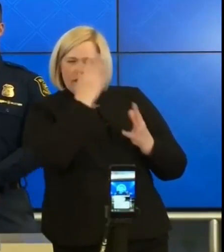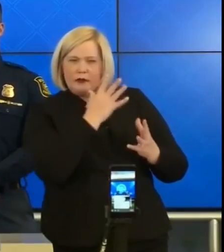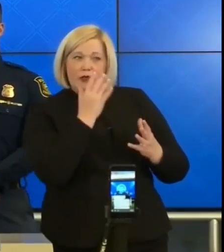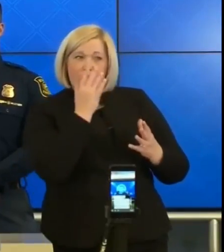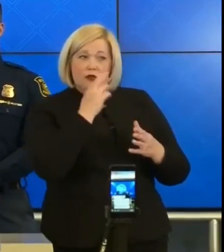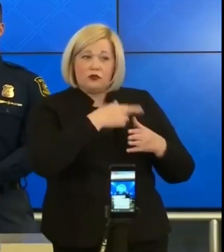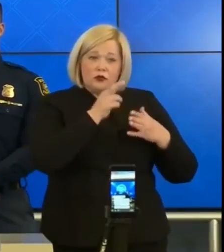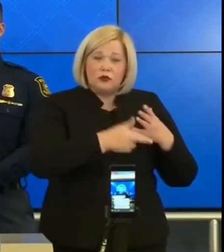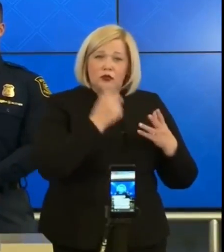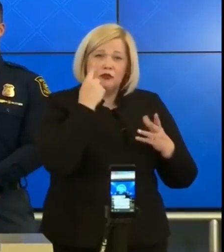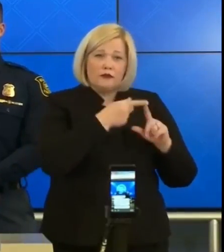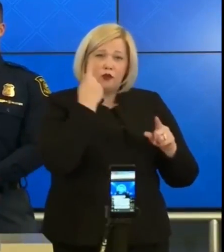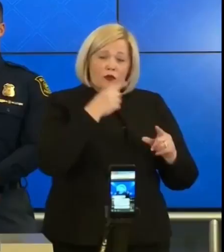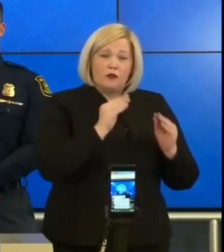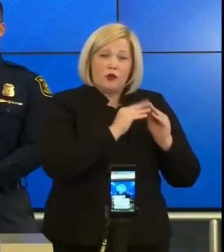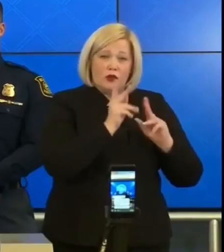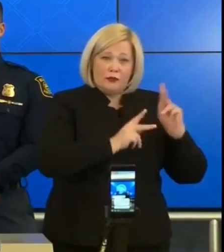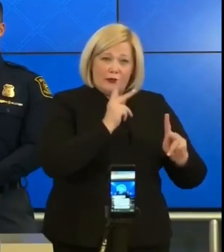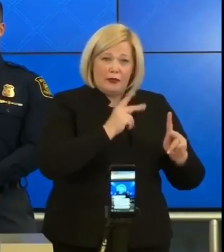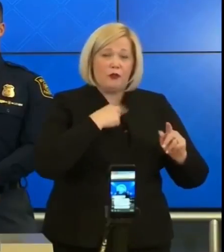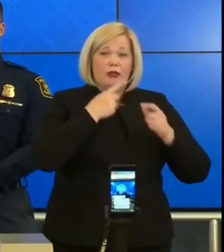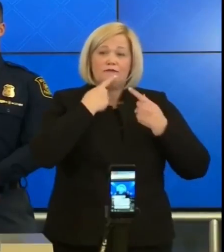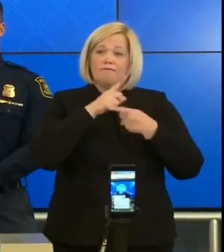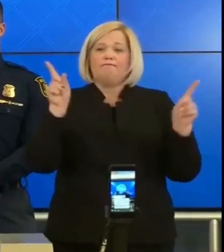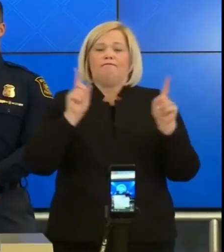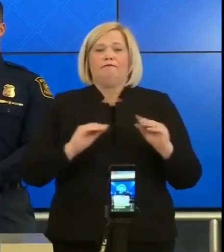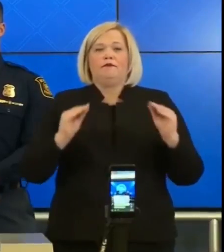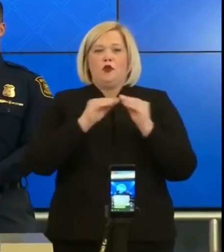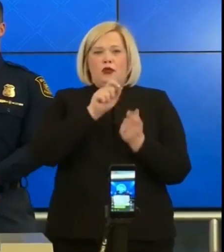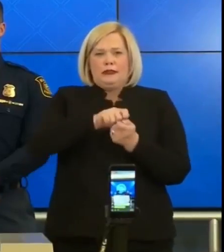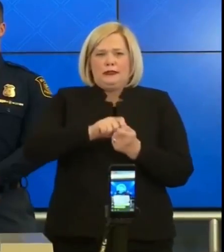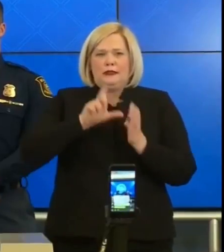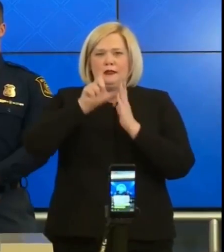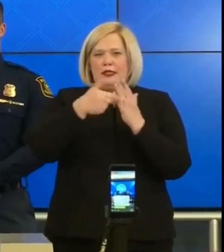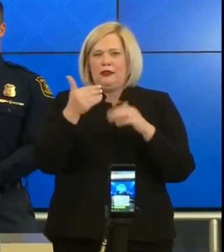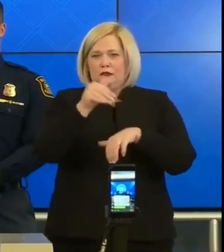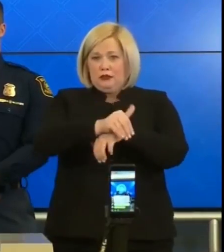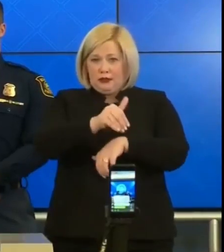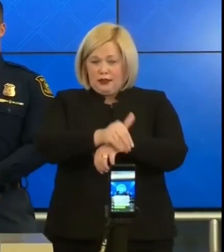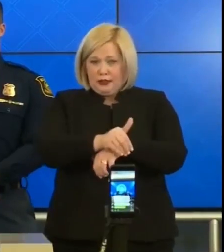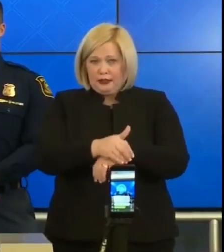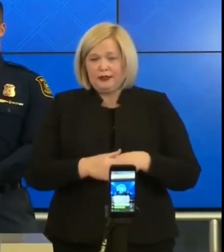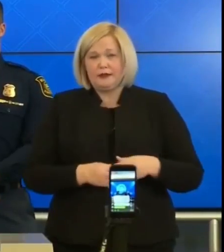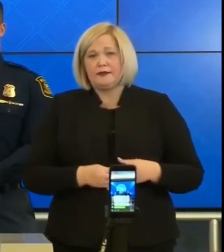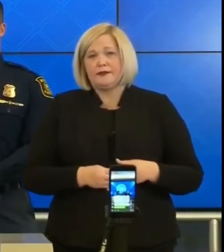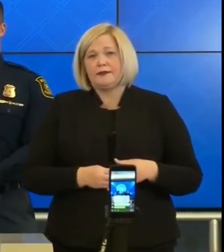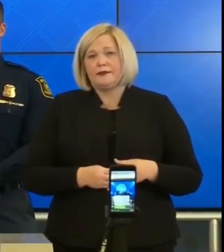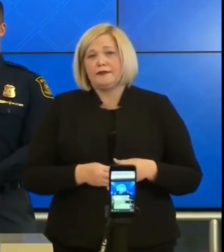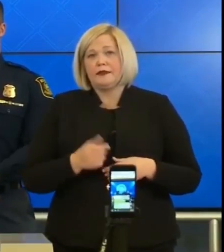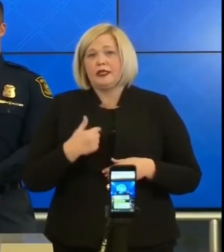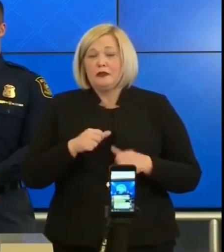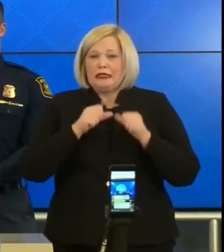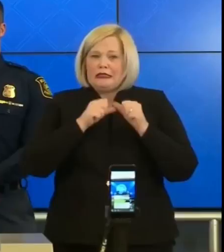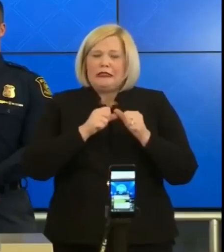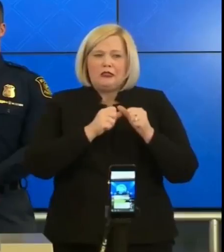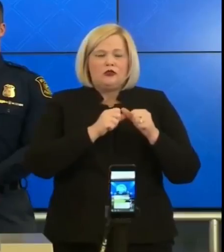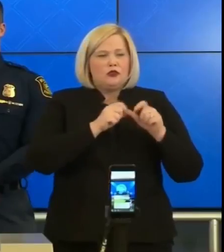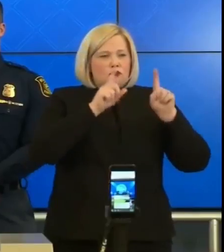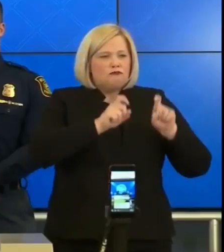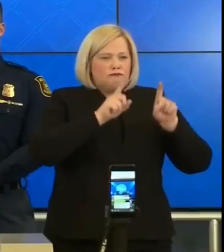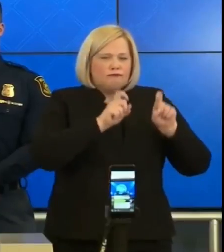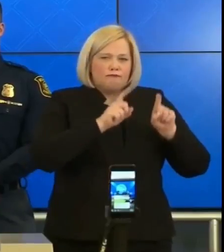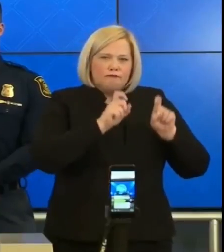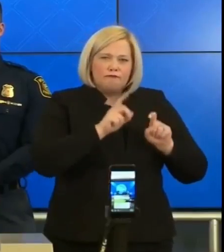and we will be issuing a press release later on tonight with more details. We continue to run samples at our state